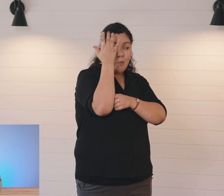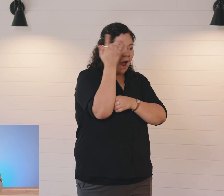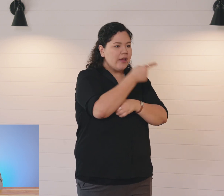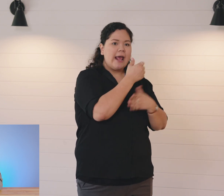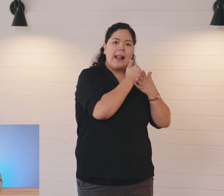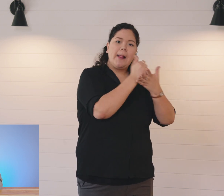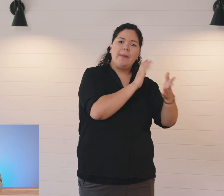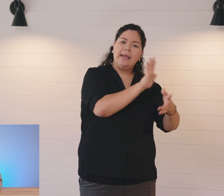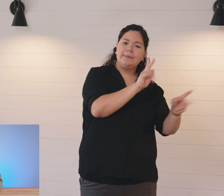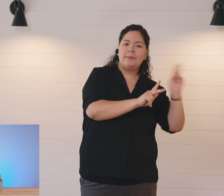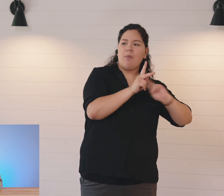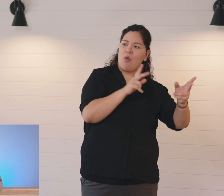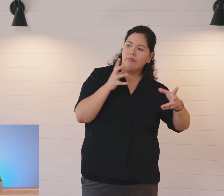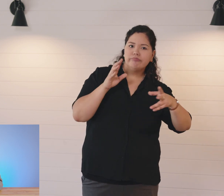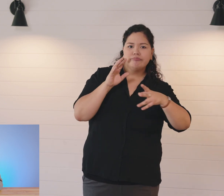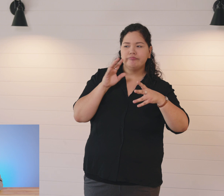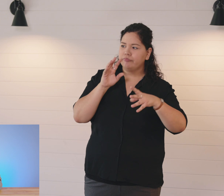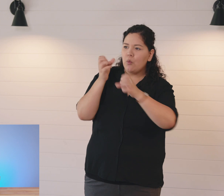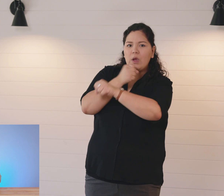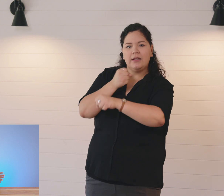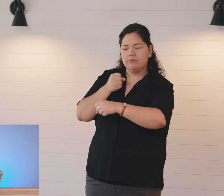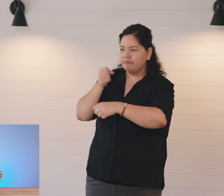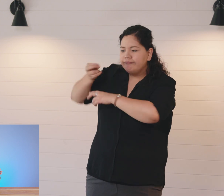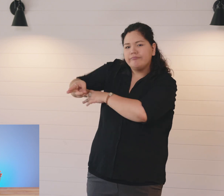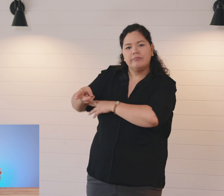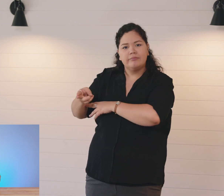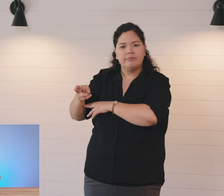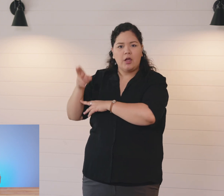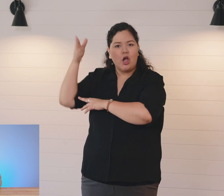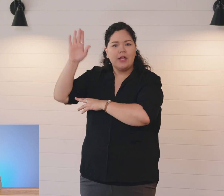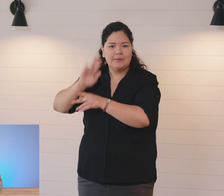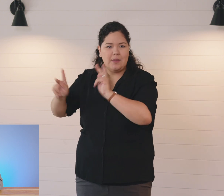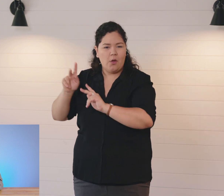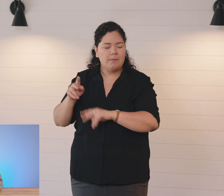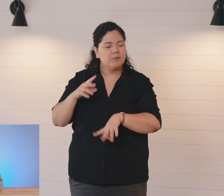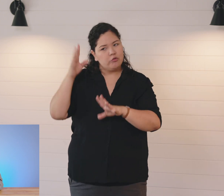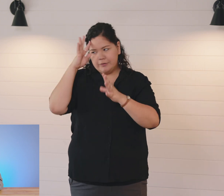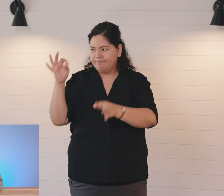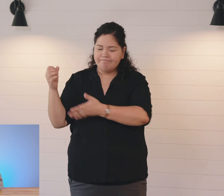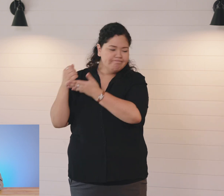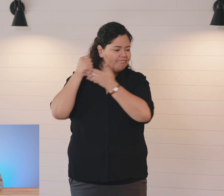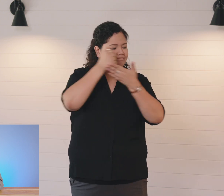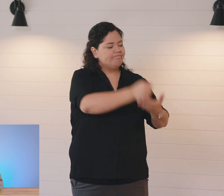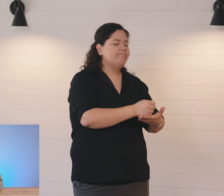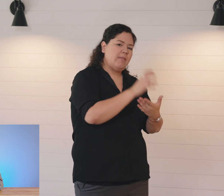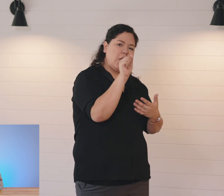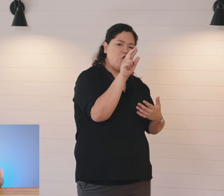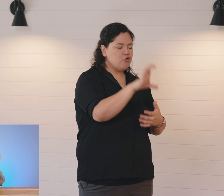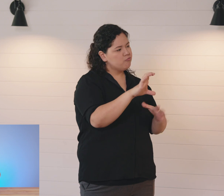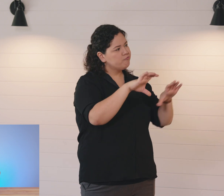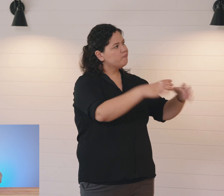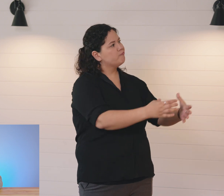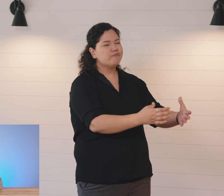win a battle against Yahweh's people. So they placed the ark there at the foot of Dagon.